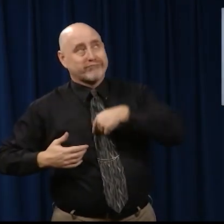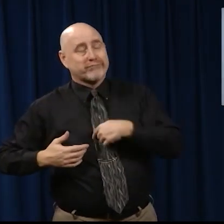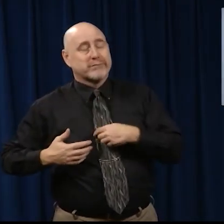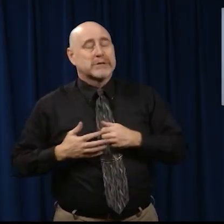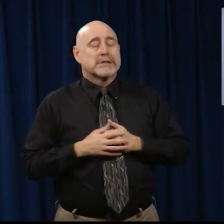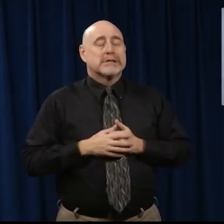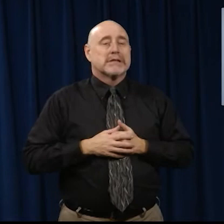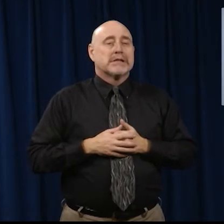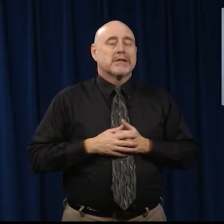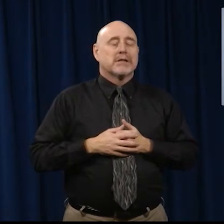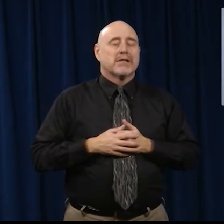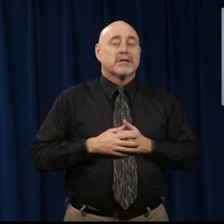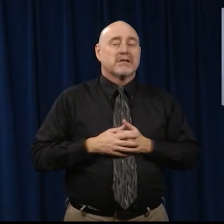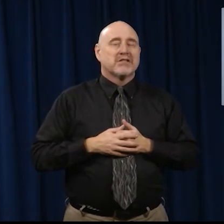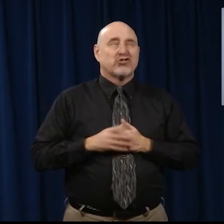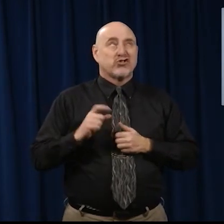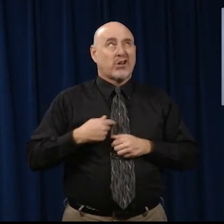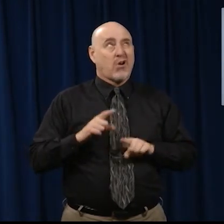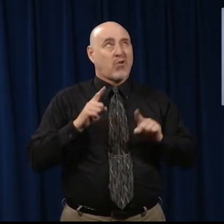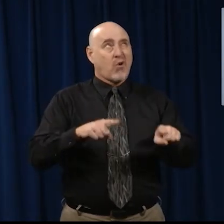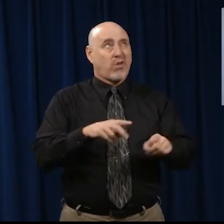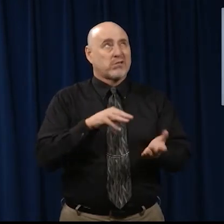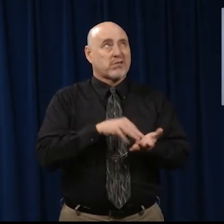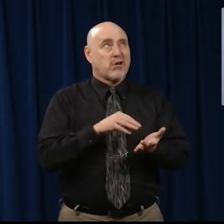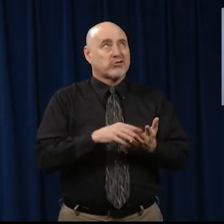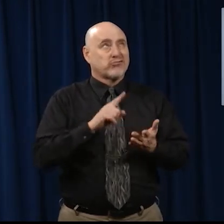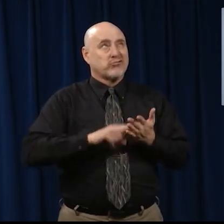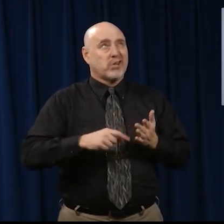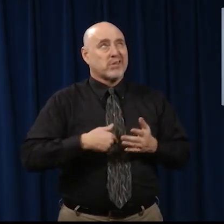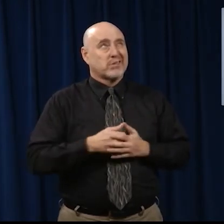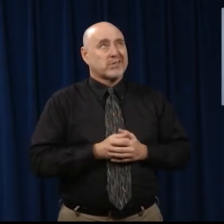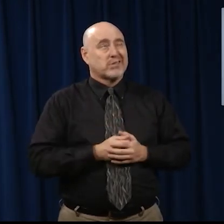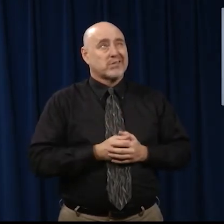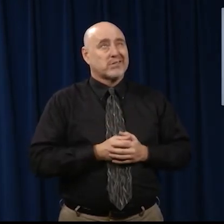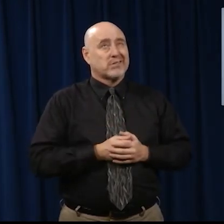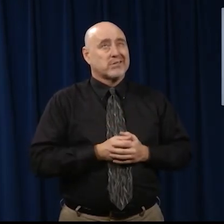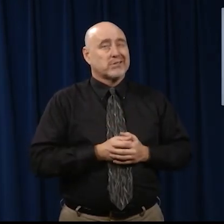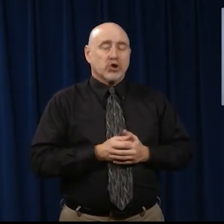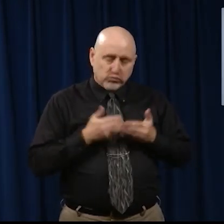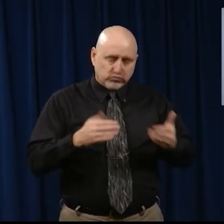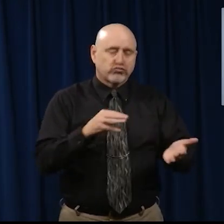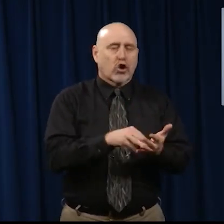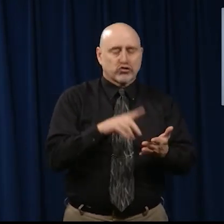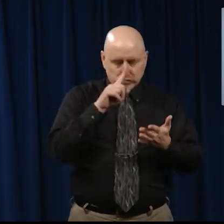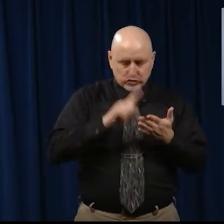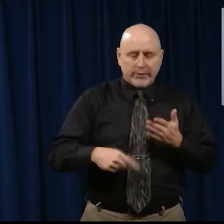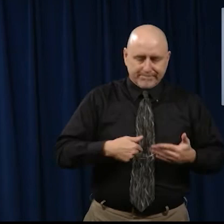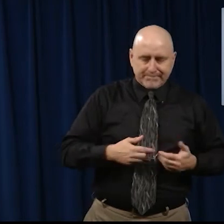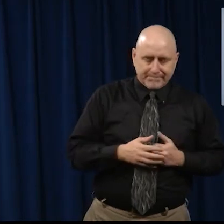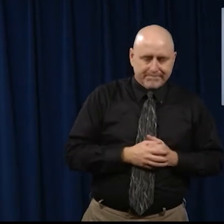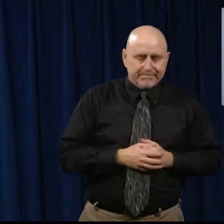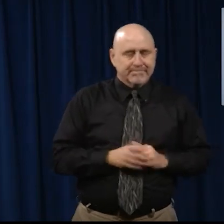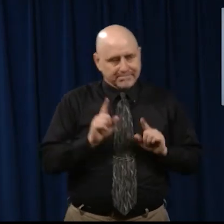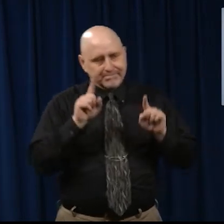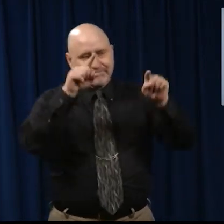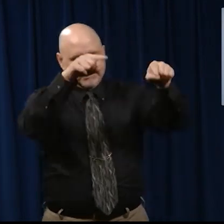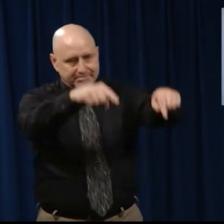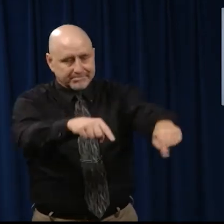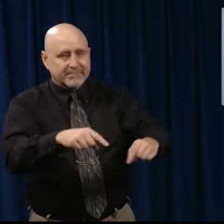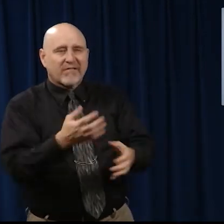do? Wonder if they need to go down to the clinic and get checked. And so they do that. They go down